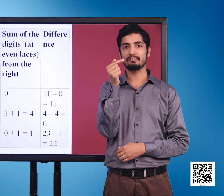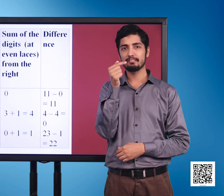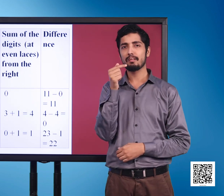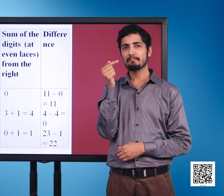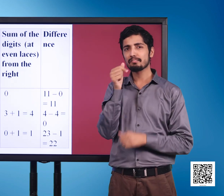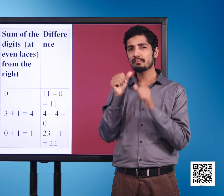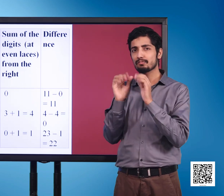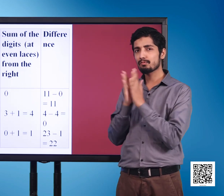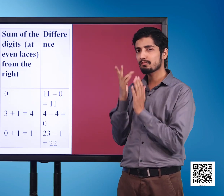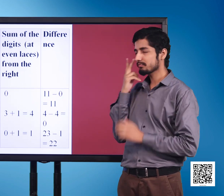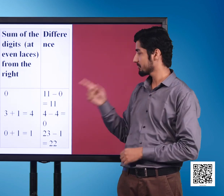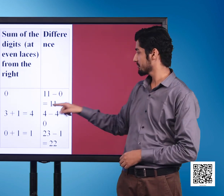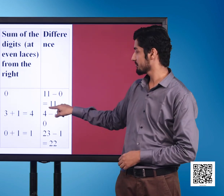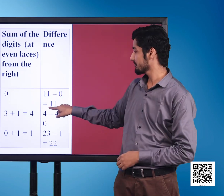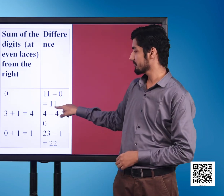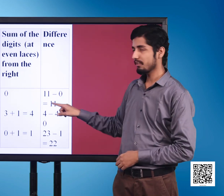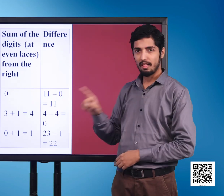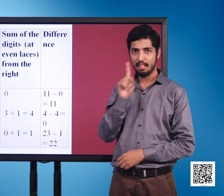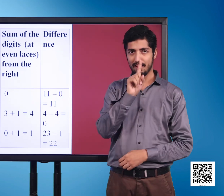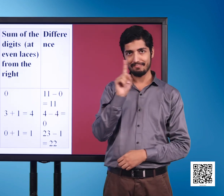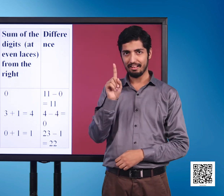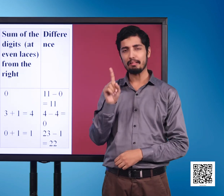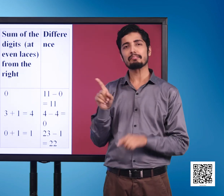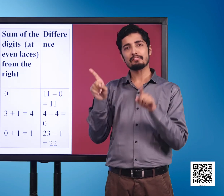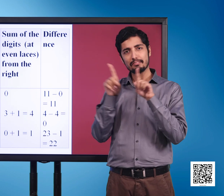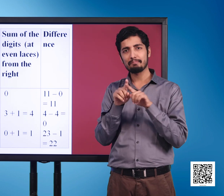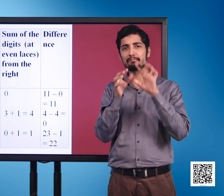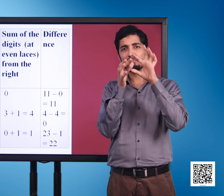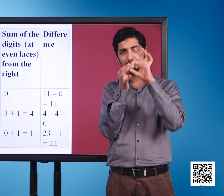Difference. 11 minus 0 is equal to 11.